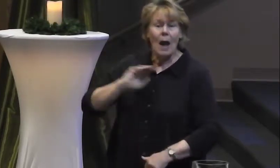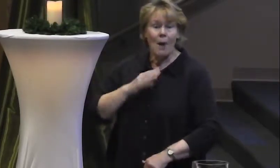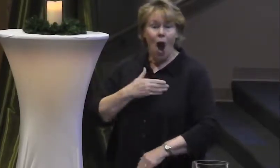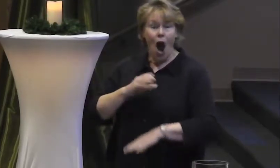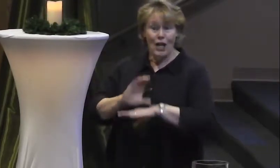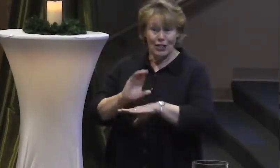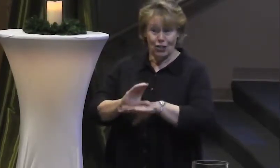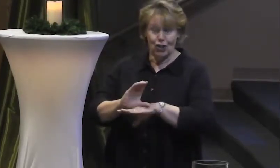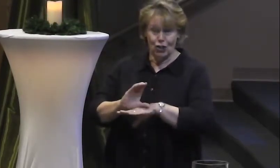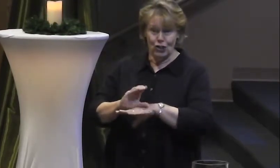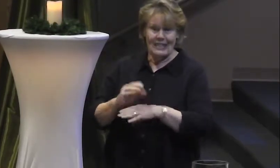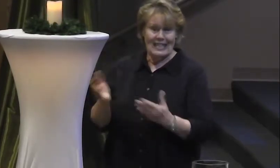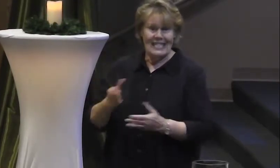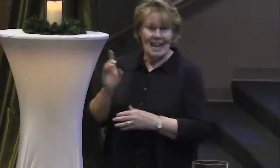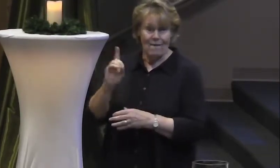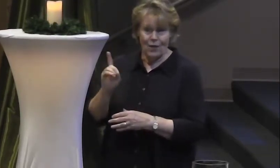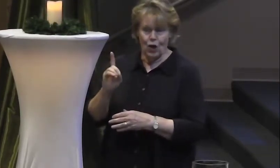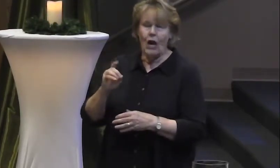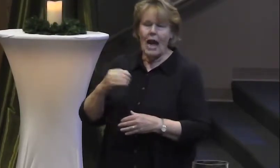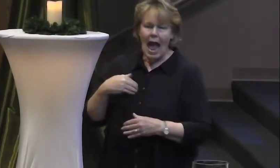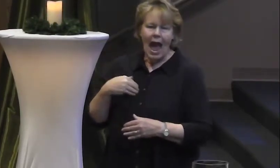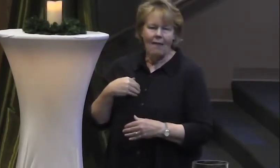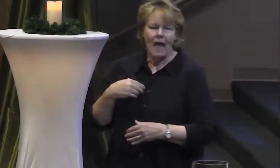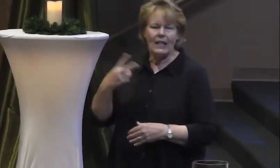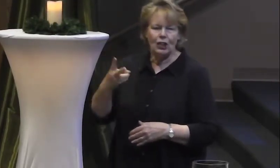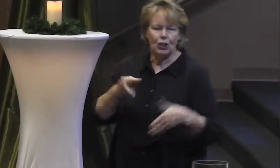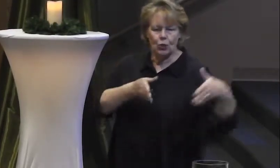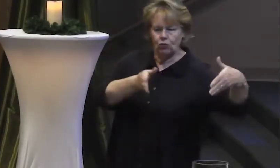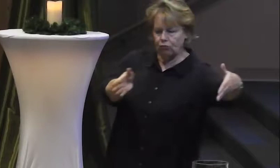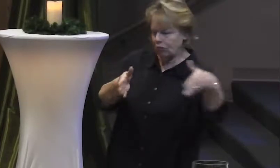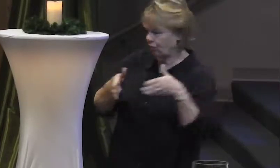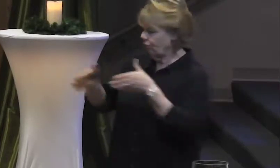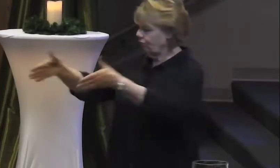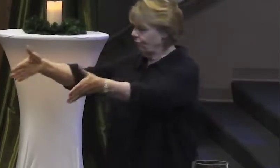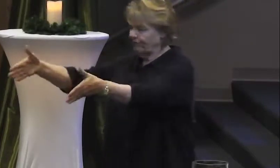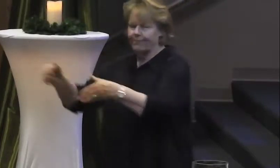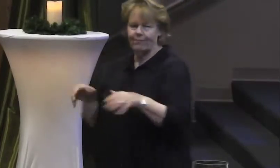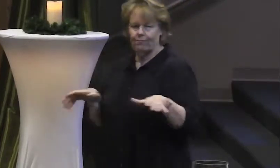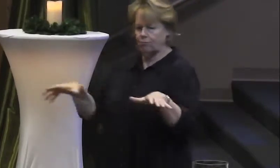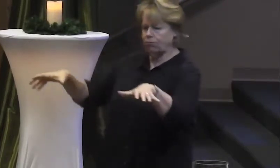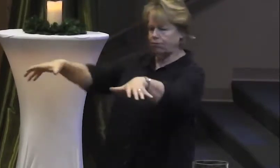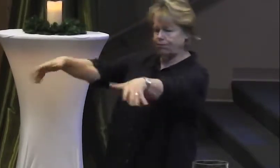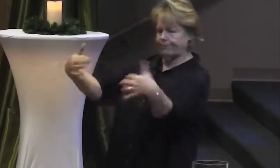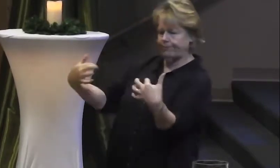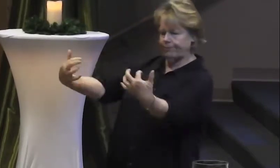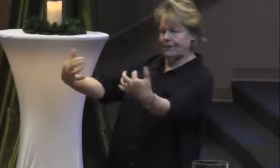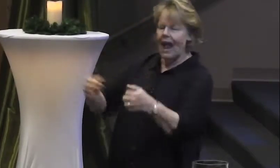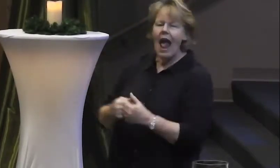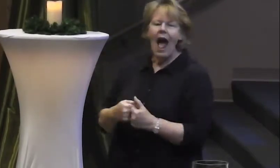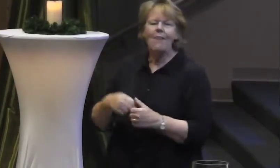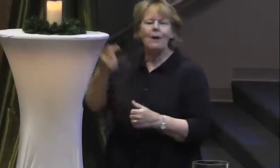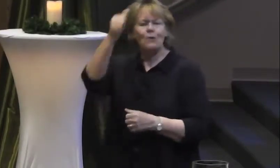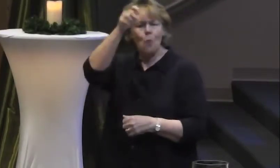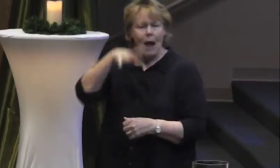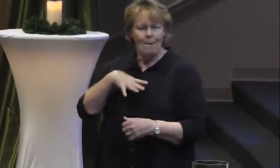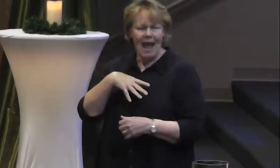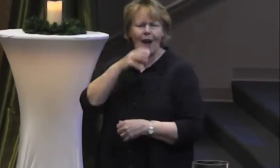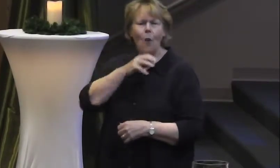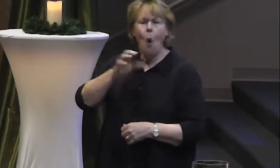traditional configuration, basically 2 sections. And there was an older member, Mr. Monroe. I remember him being in his 80s